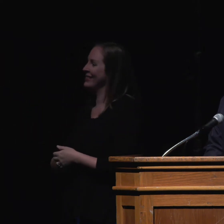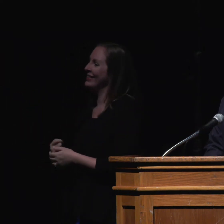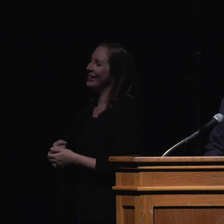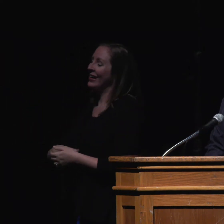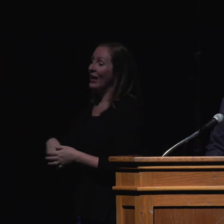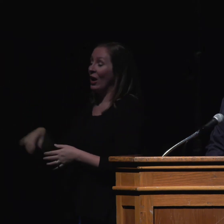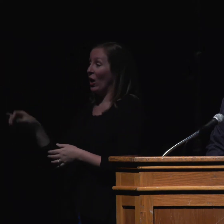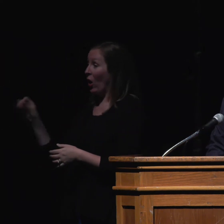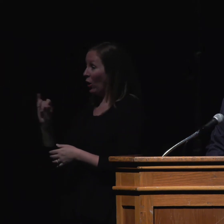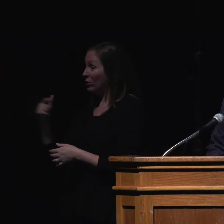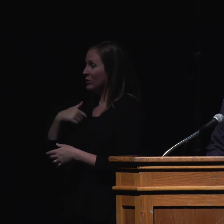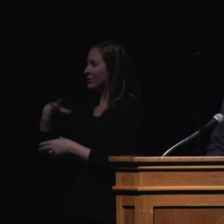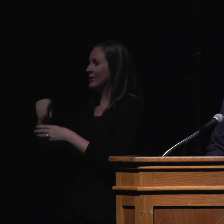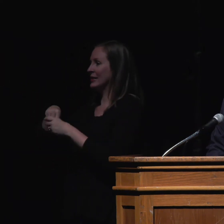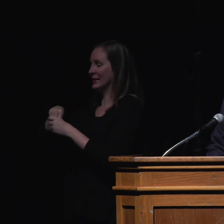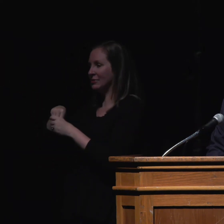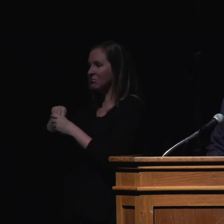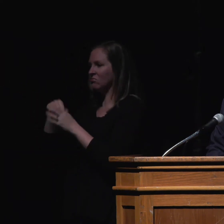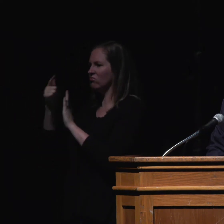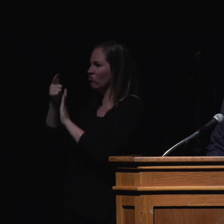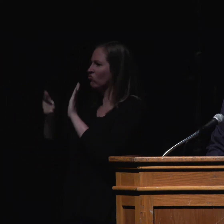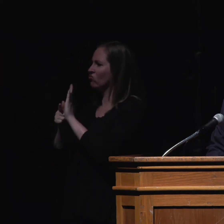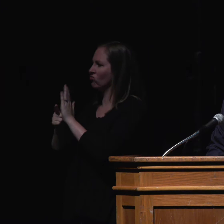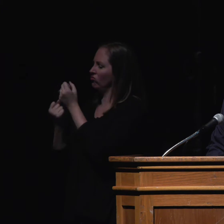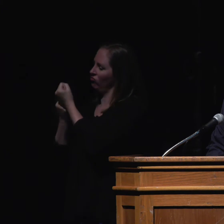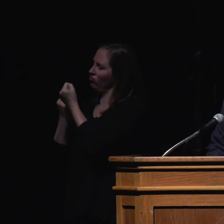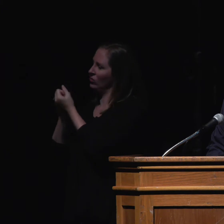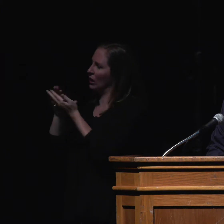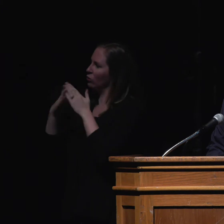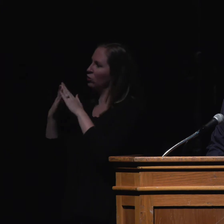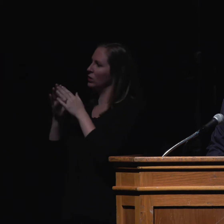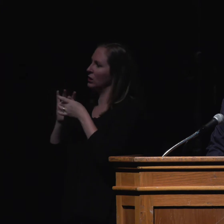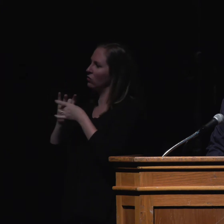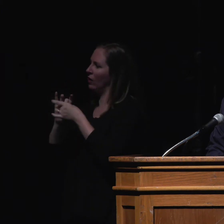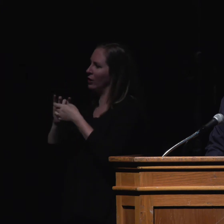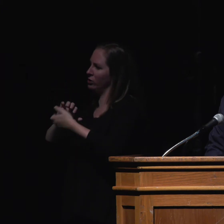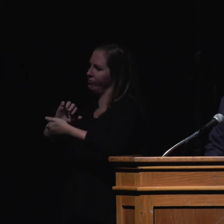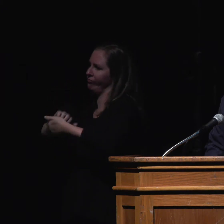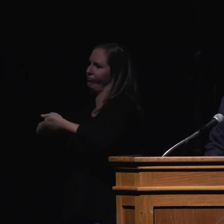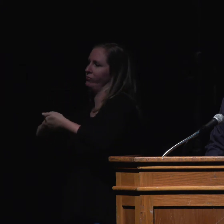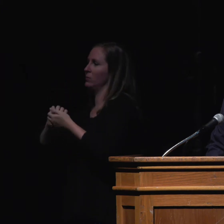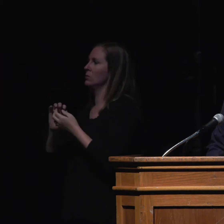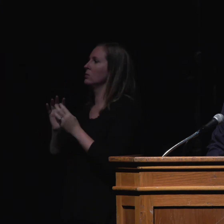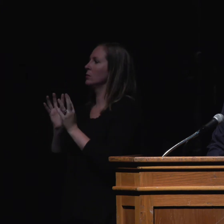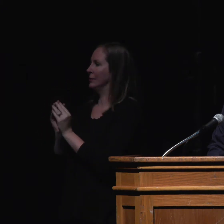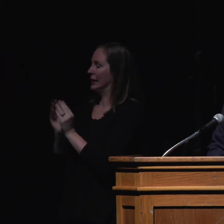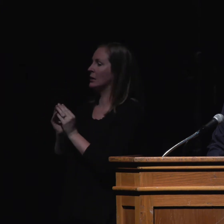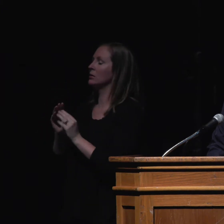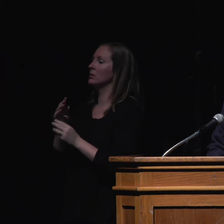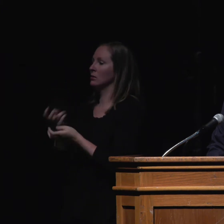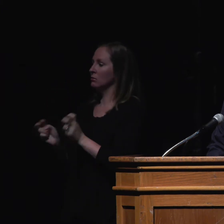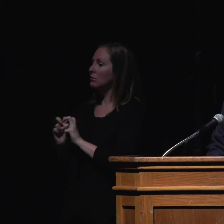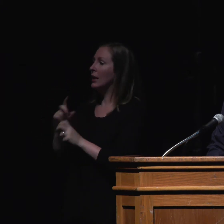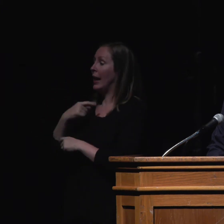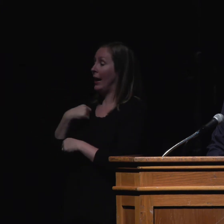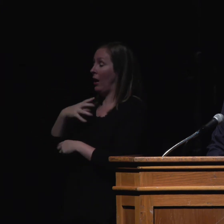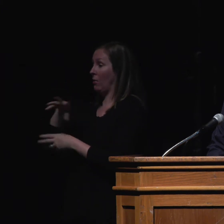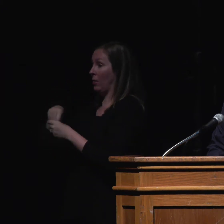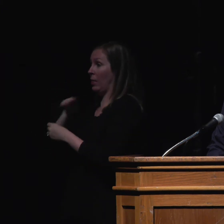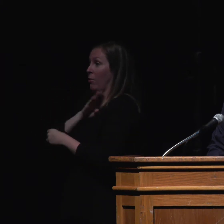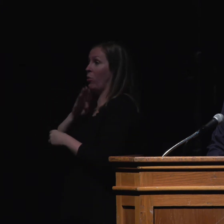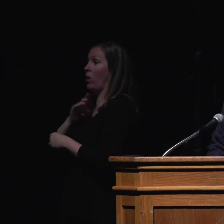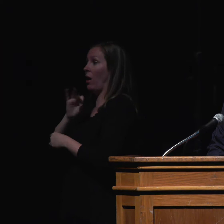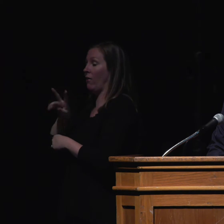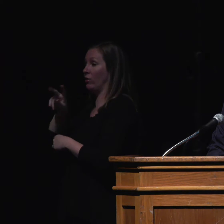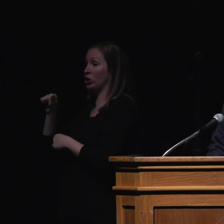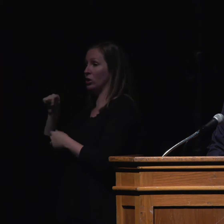I also serve on the Legislative Advocacy Community Relations Committee, and I am a member of the board of the